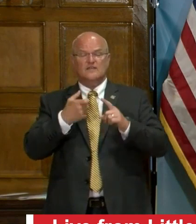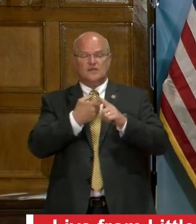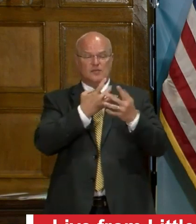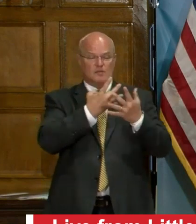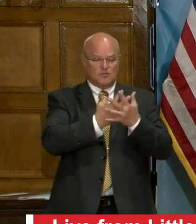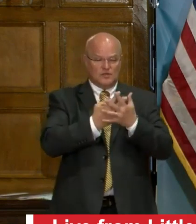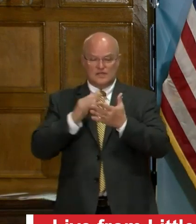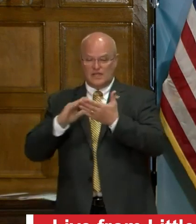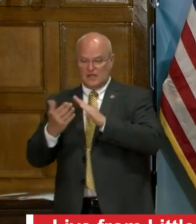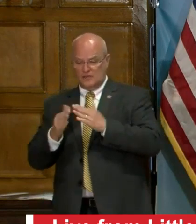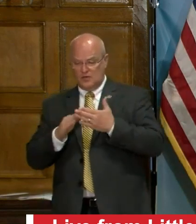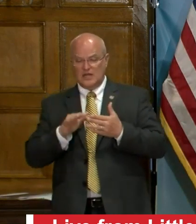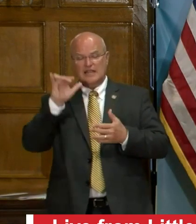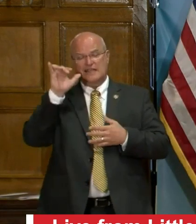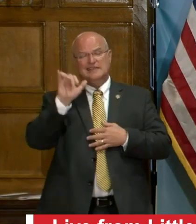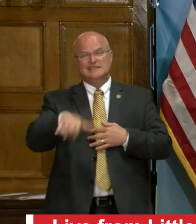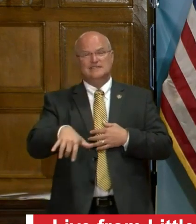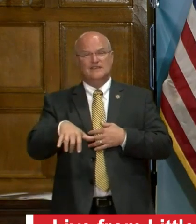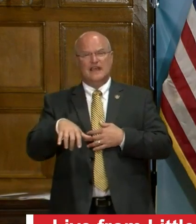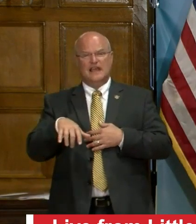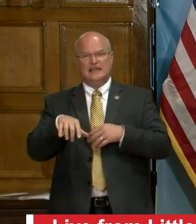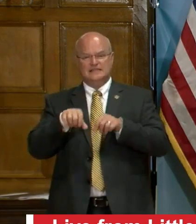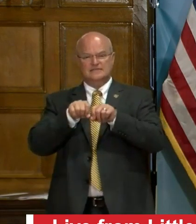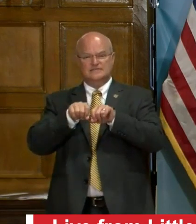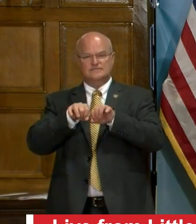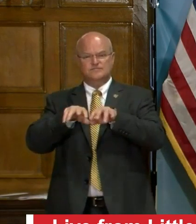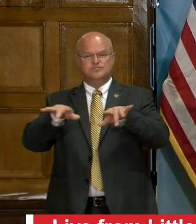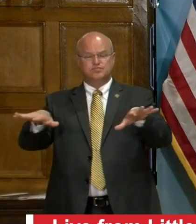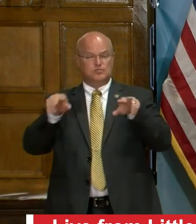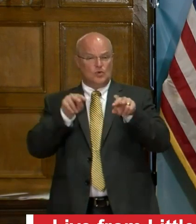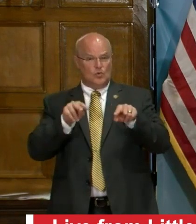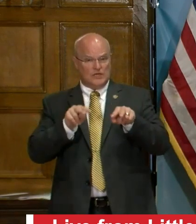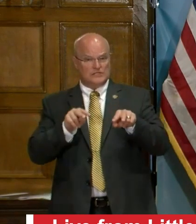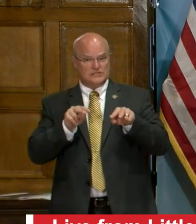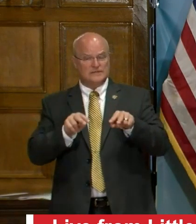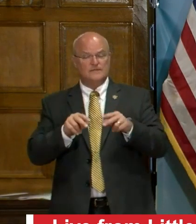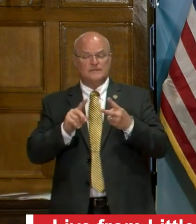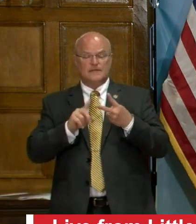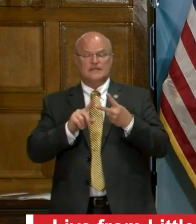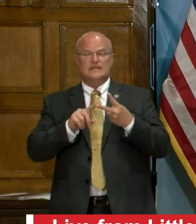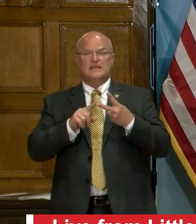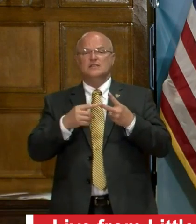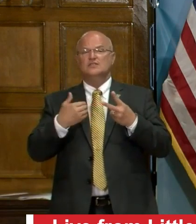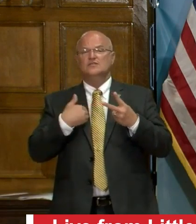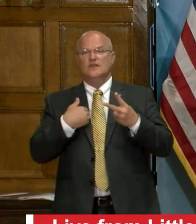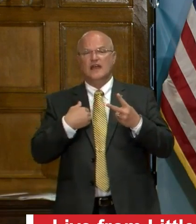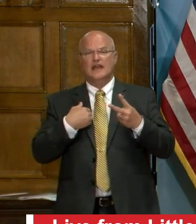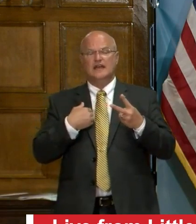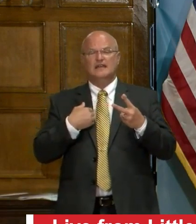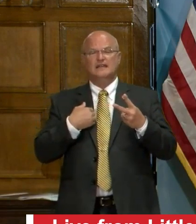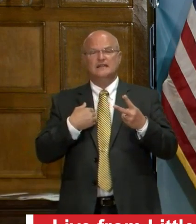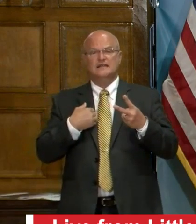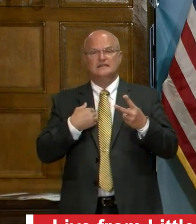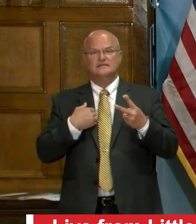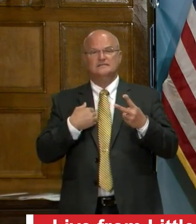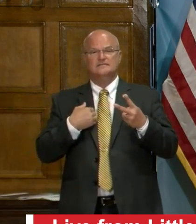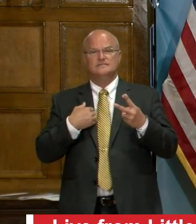community, and so that's a linkage that we're watching. Secondly, you've had two